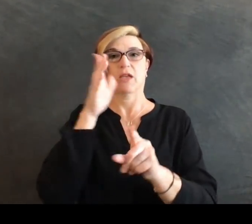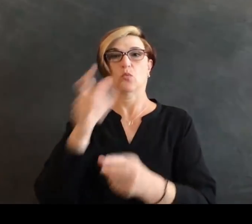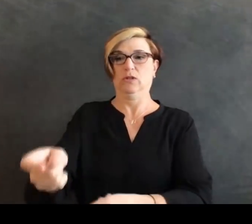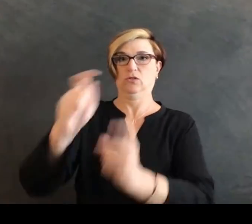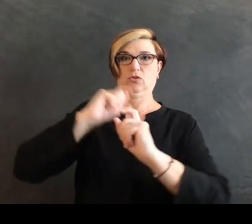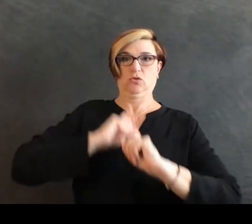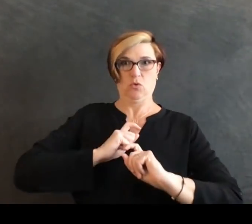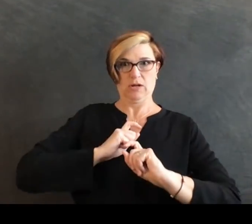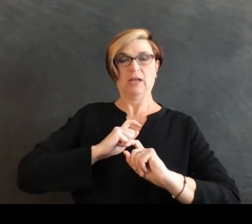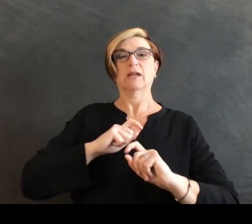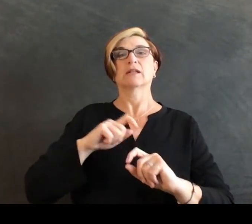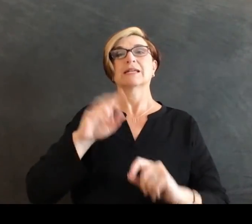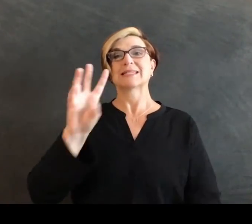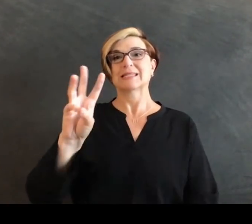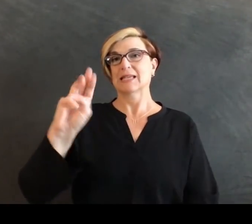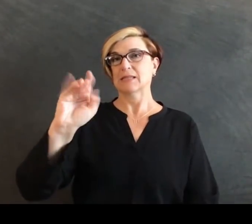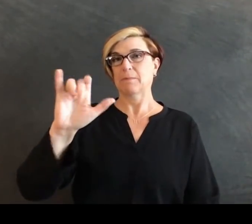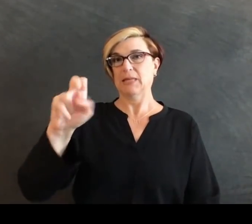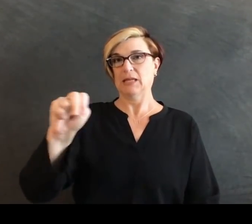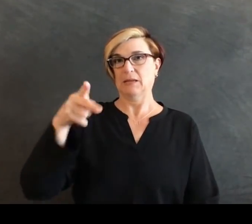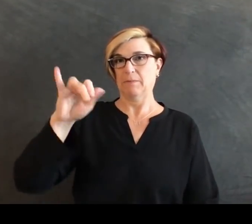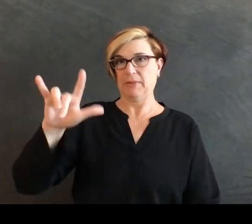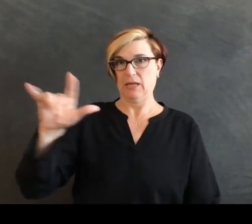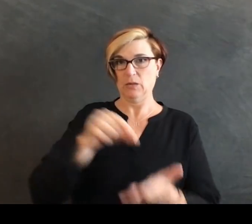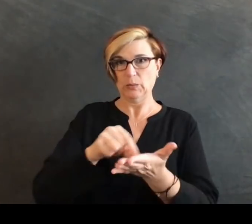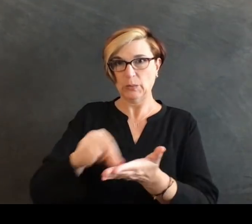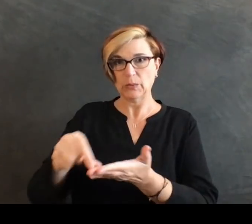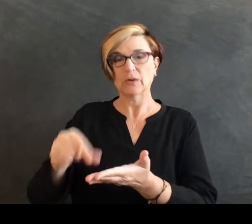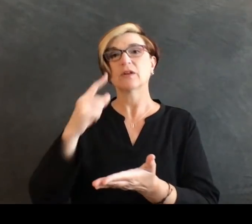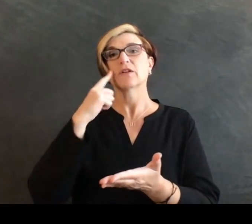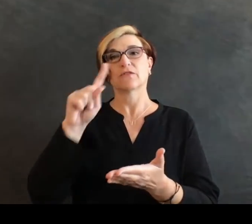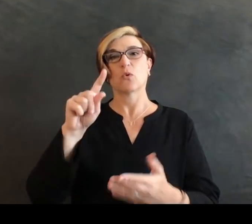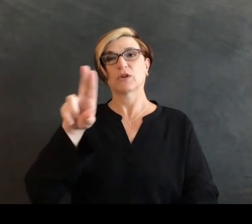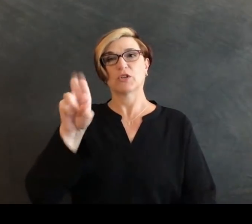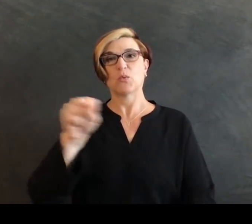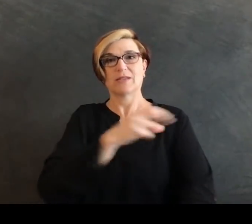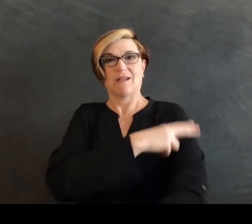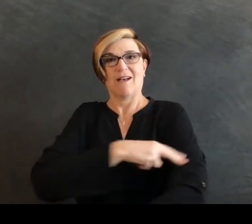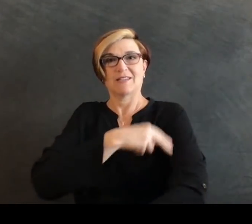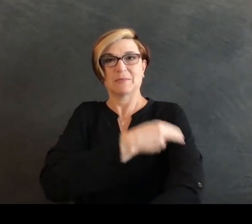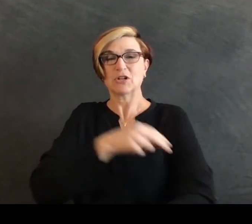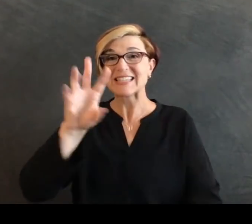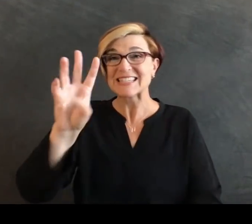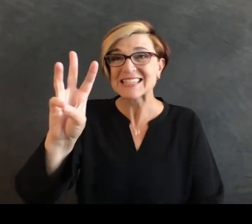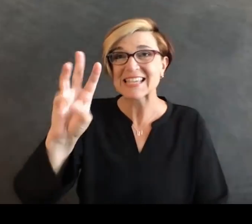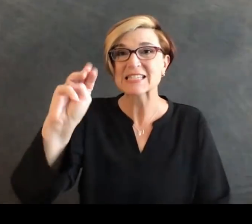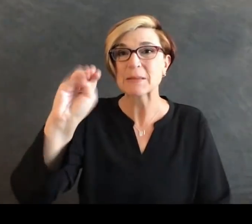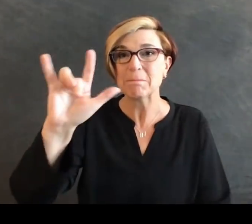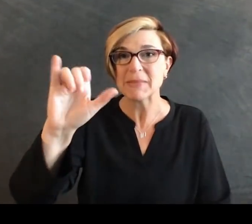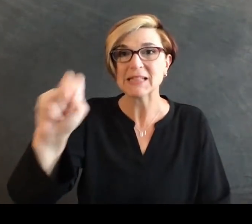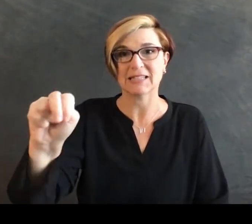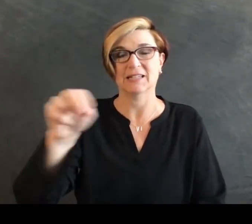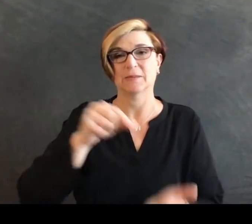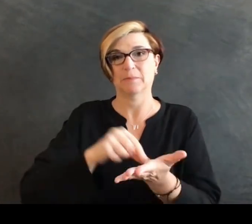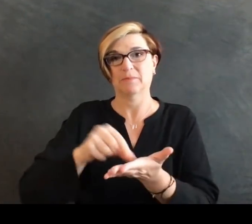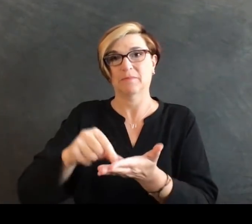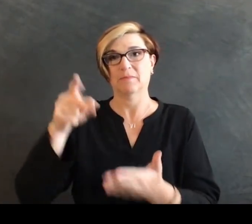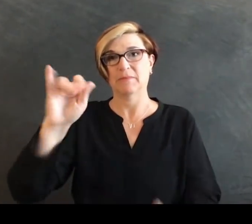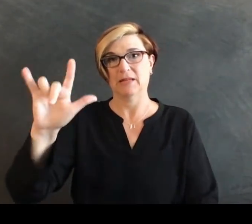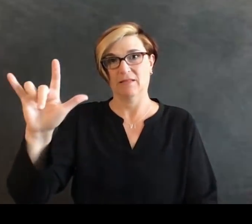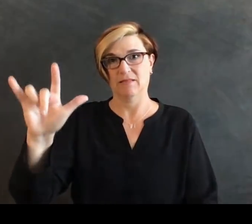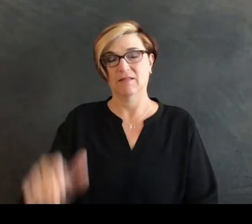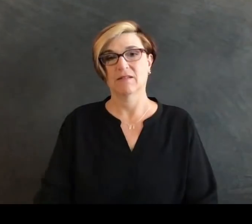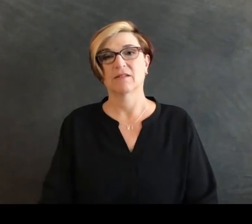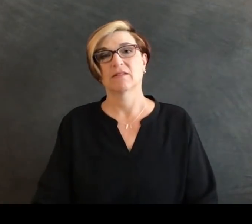hydroxychloroquine to U.S. hospitals, 6 million doses. So the private sector, as you'd say, Steve, it's been amazing